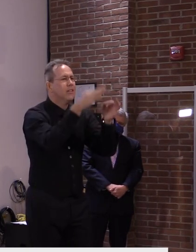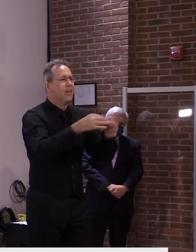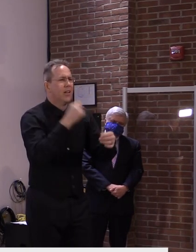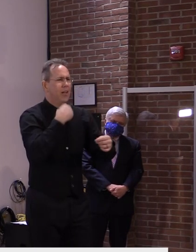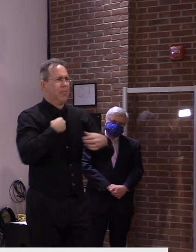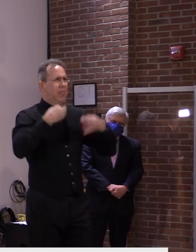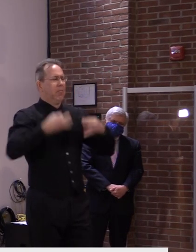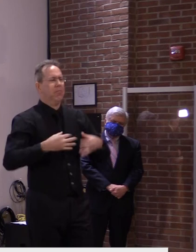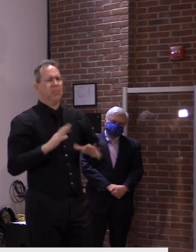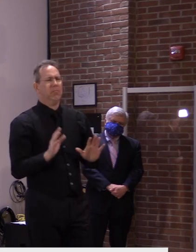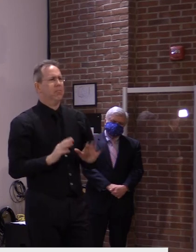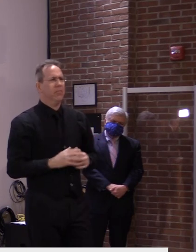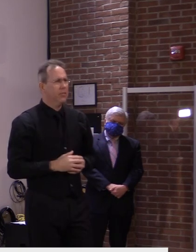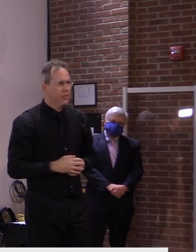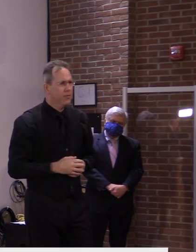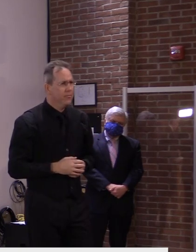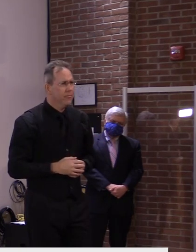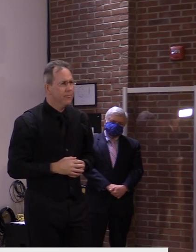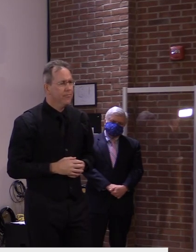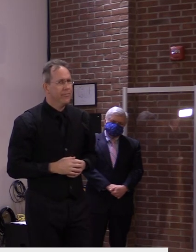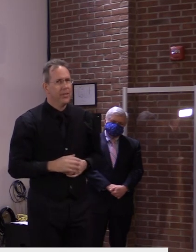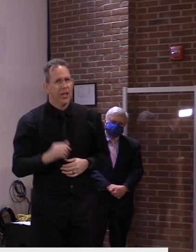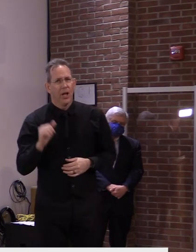Tom, the Vermont Standard.